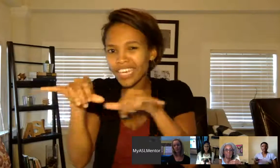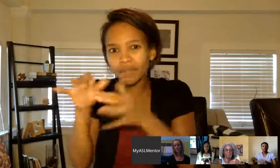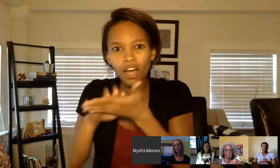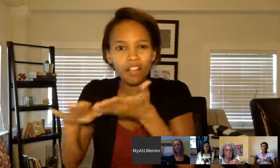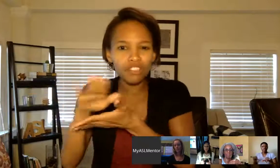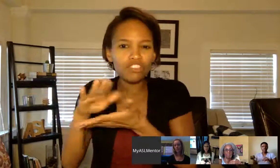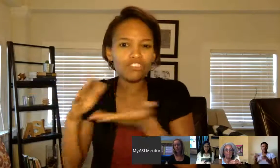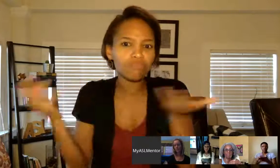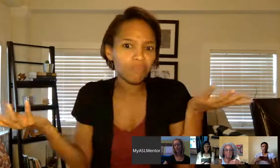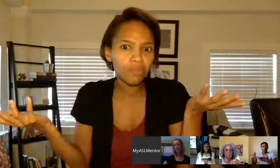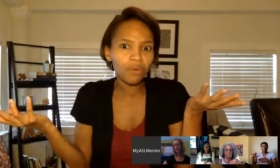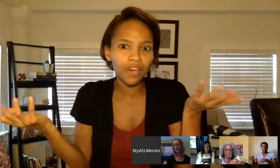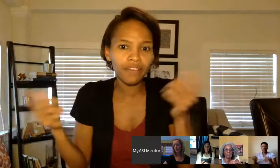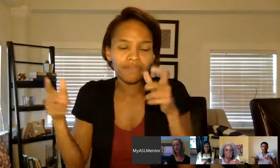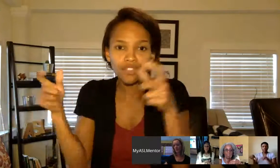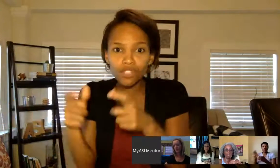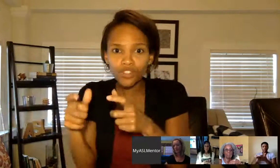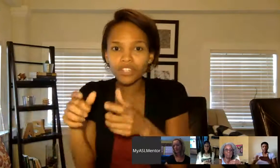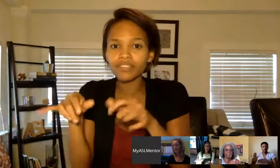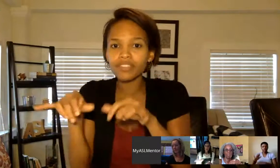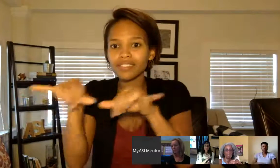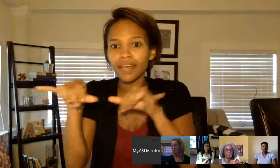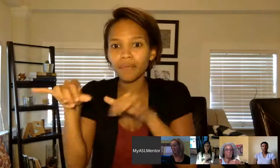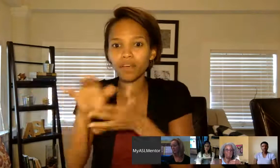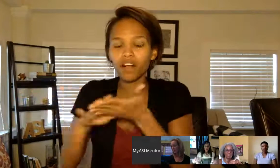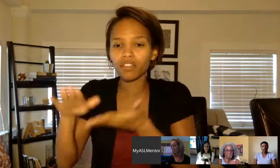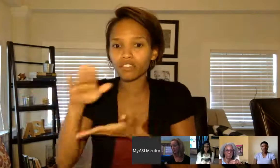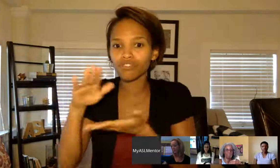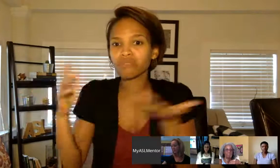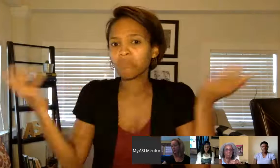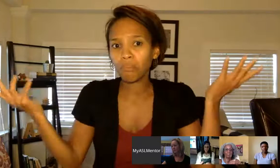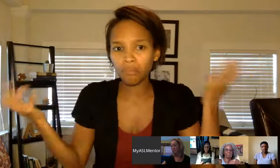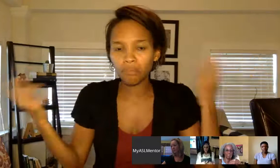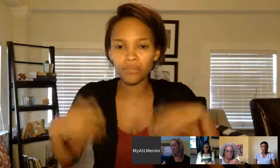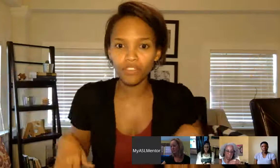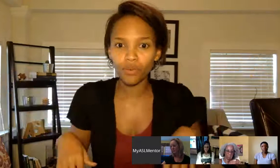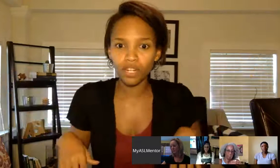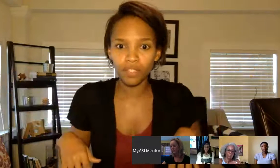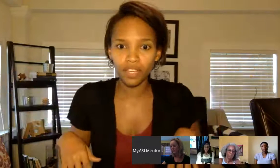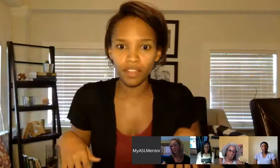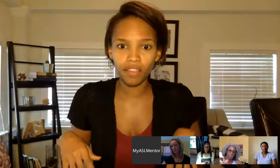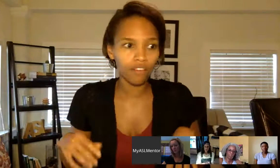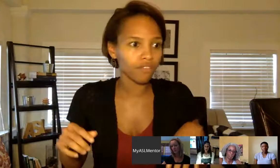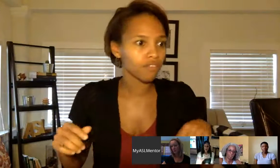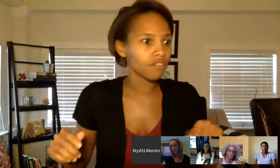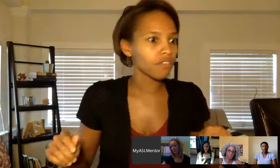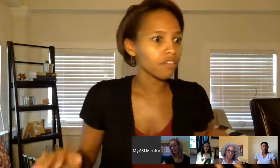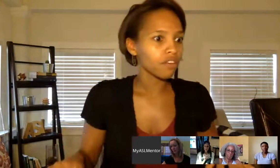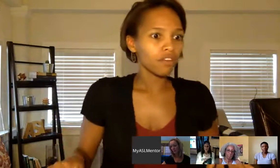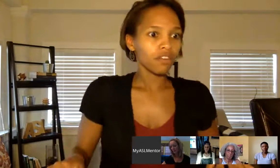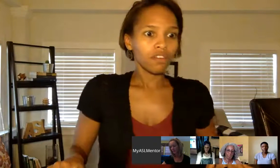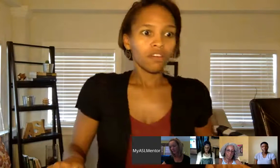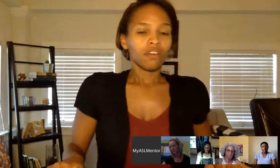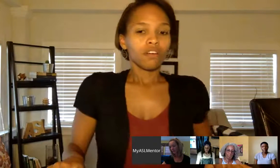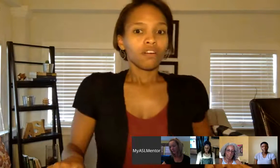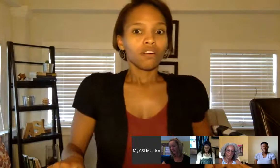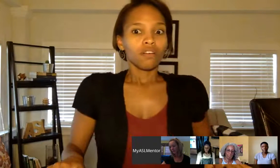all same college. Okay, those friends, same college. You wanted to put that in there.